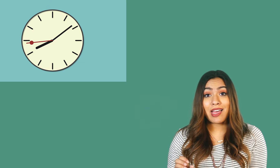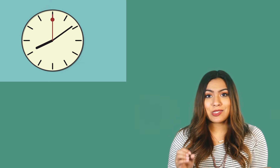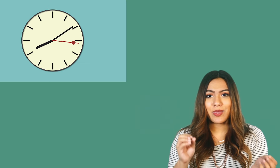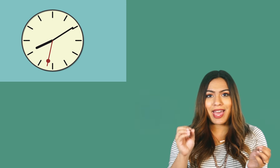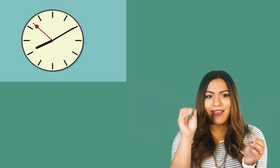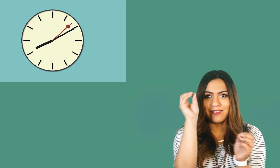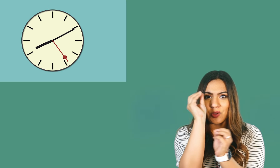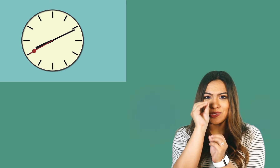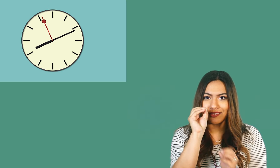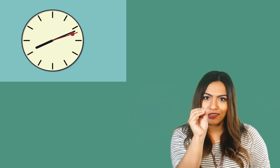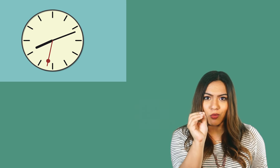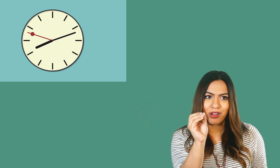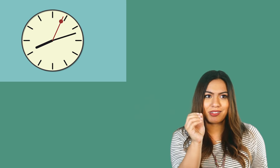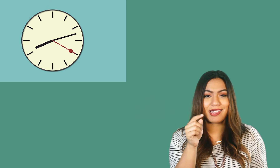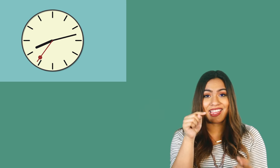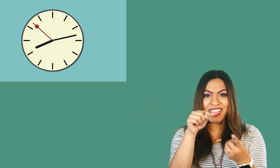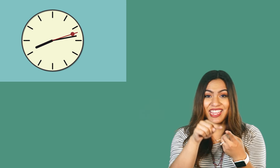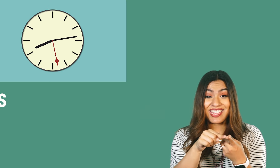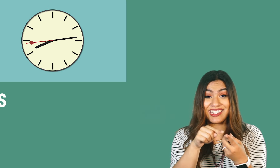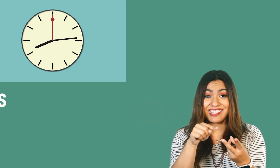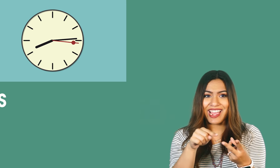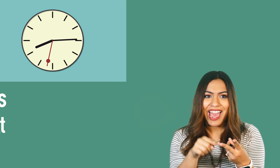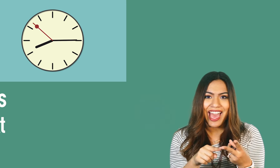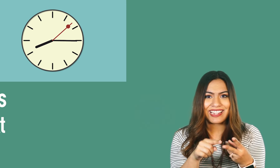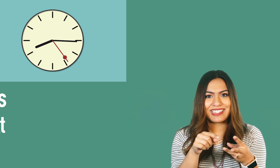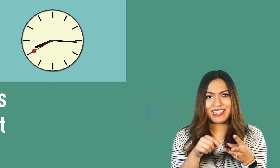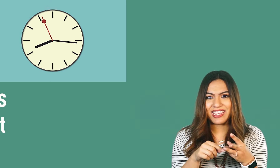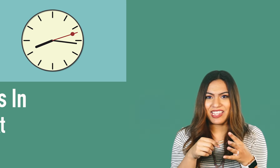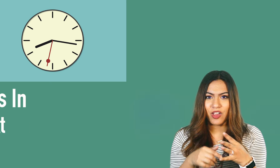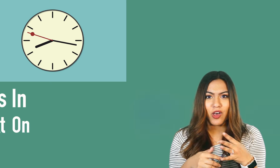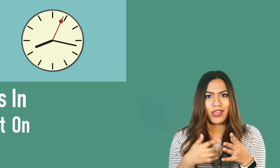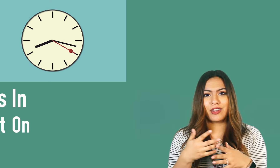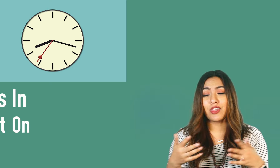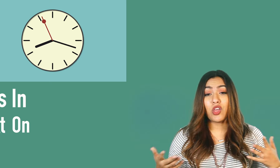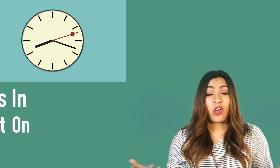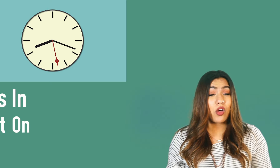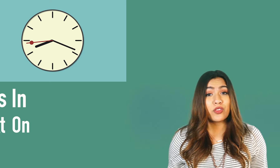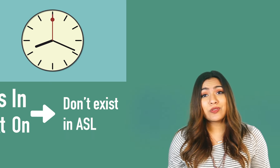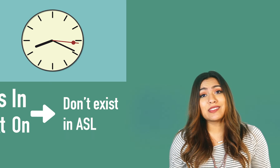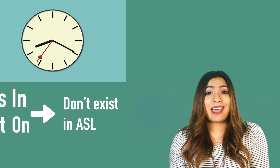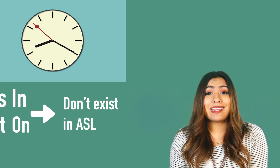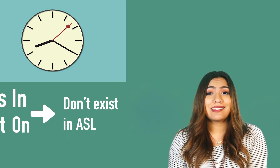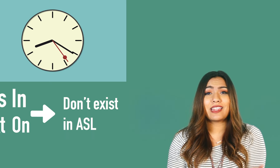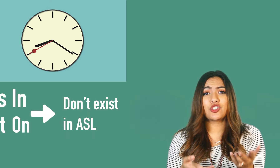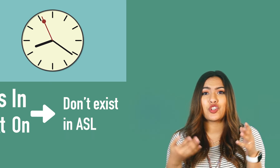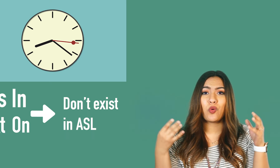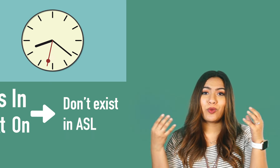because we have those little words like is, at, in, on, all those signs that don't